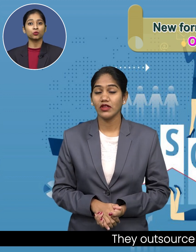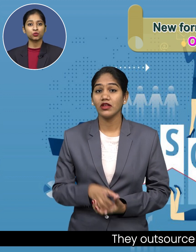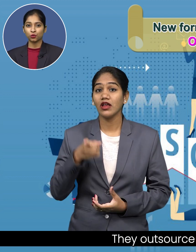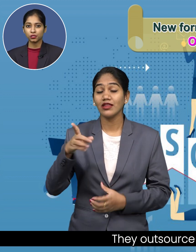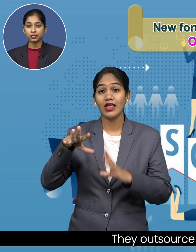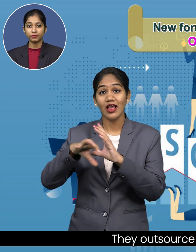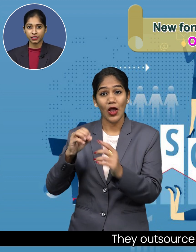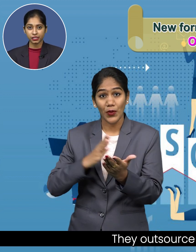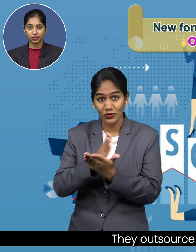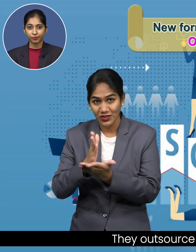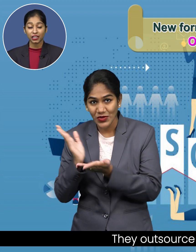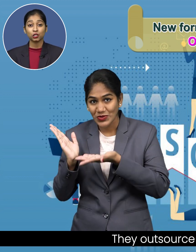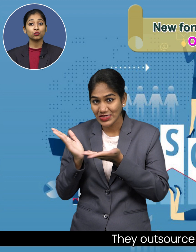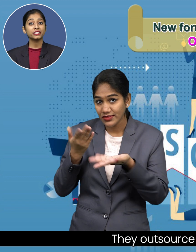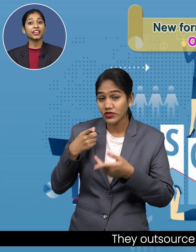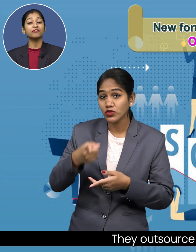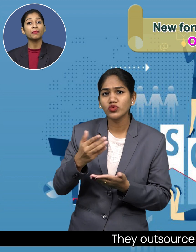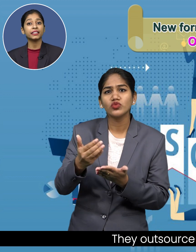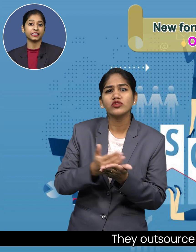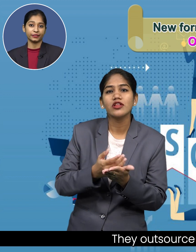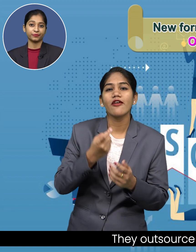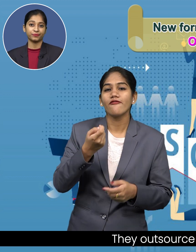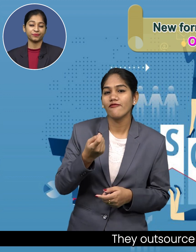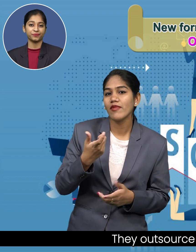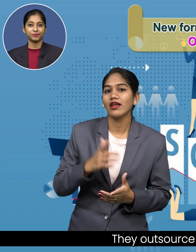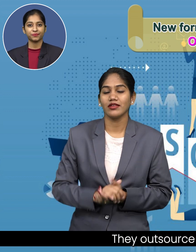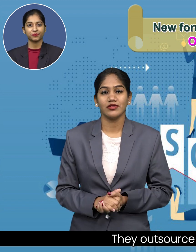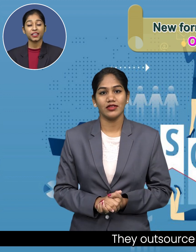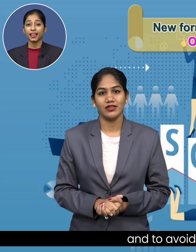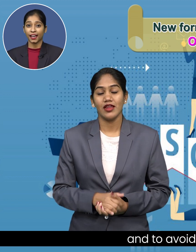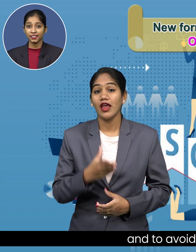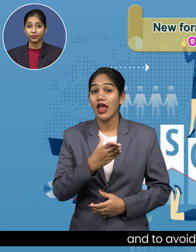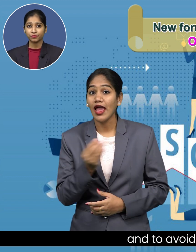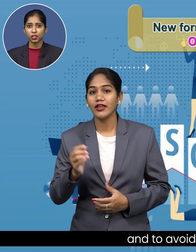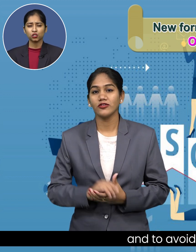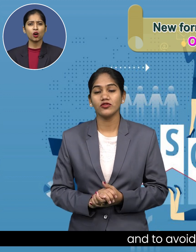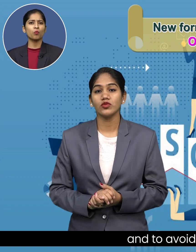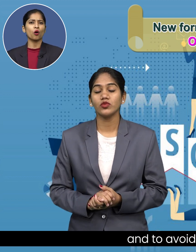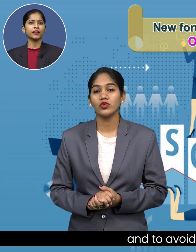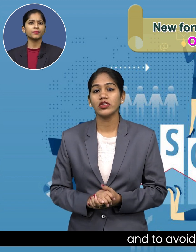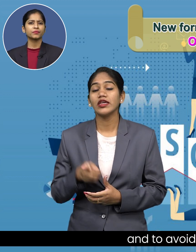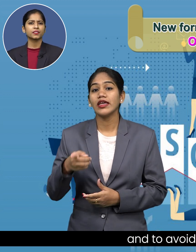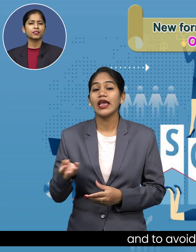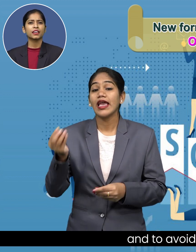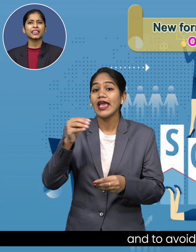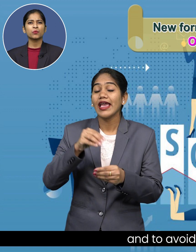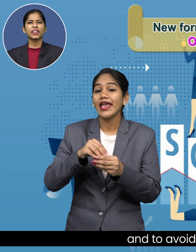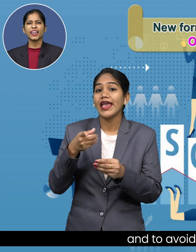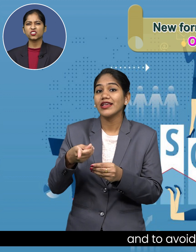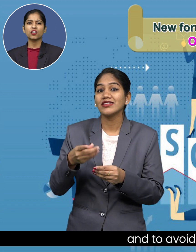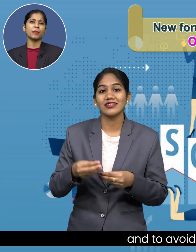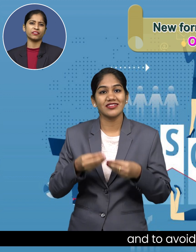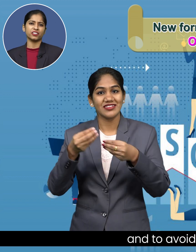They outsource services to save money and to avoid